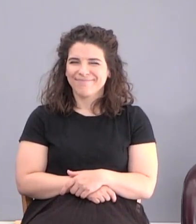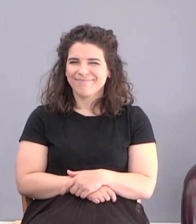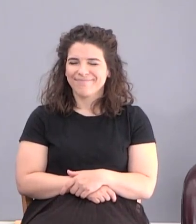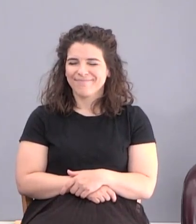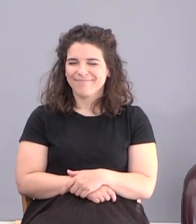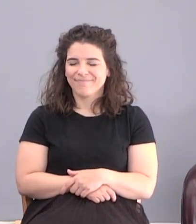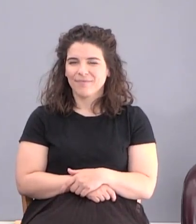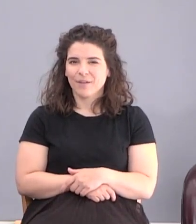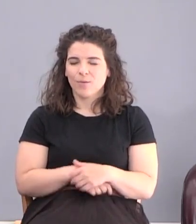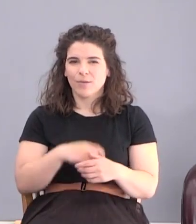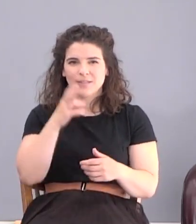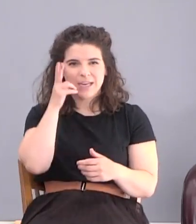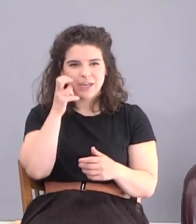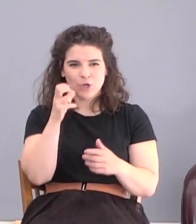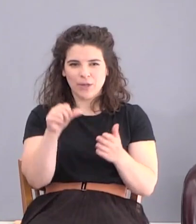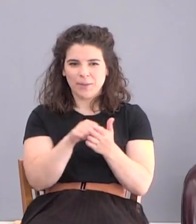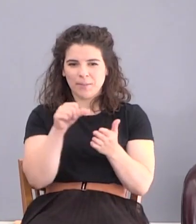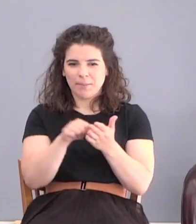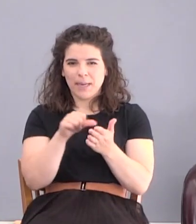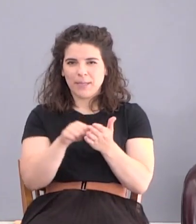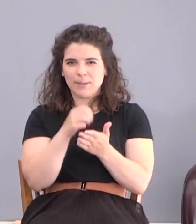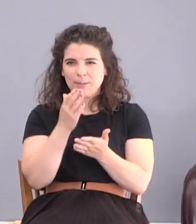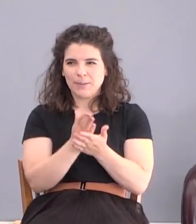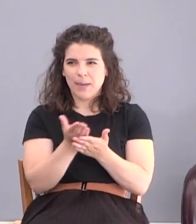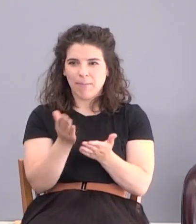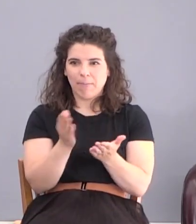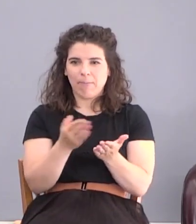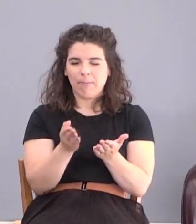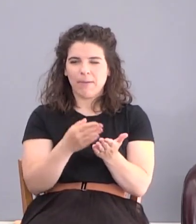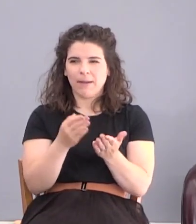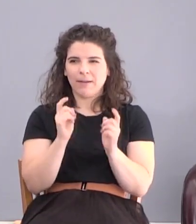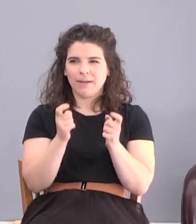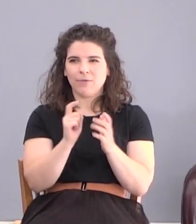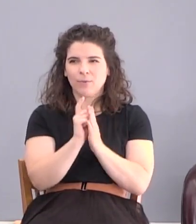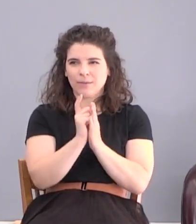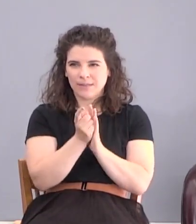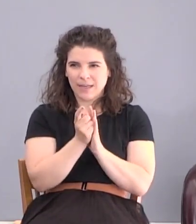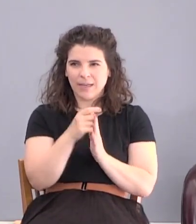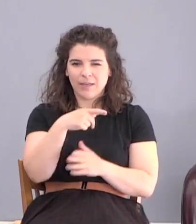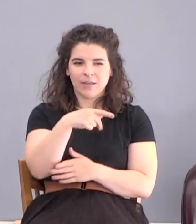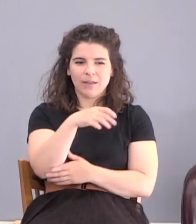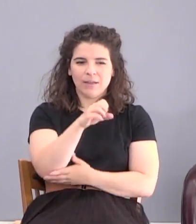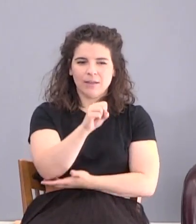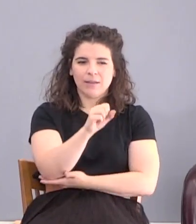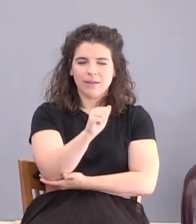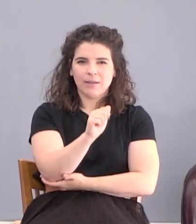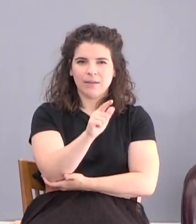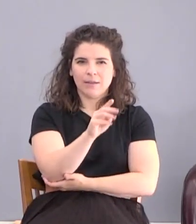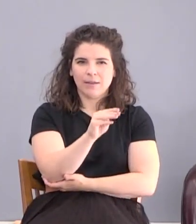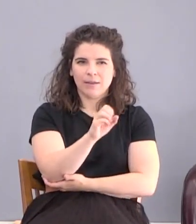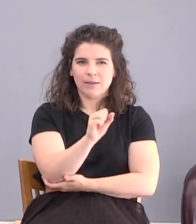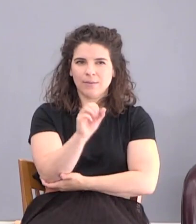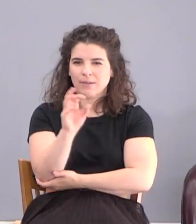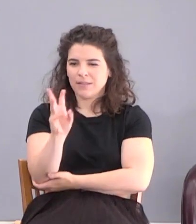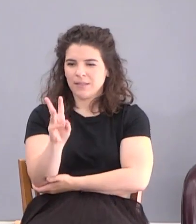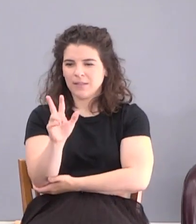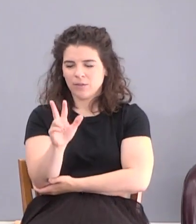73. And once I hear the pages stop rustling, I'll give you guys a second. So Psalm